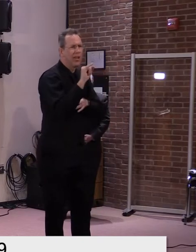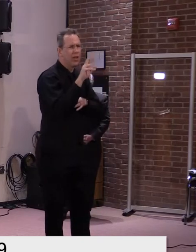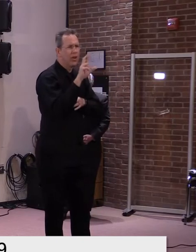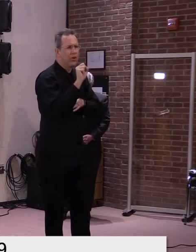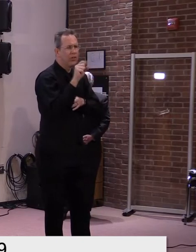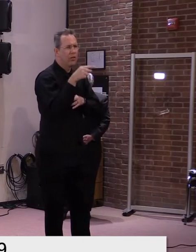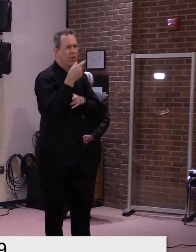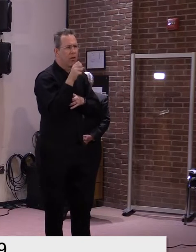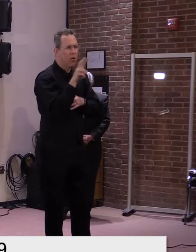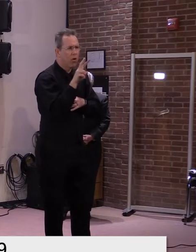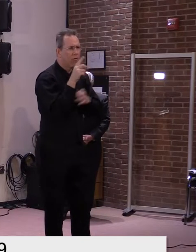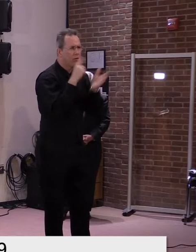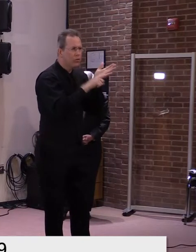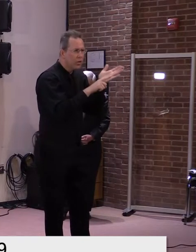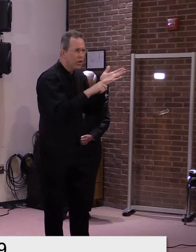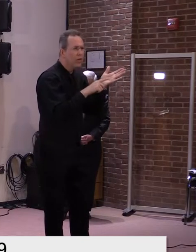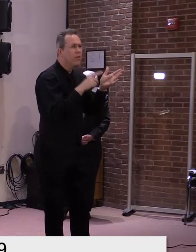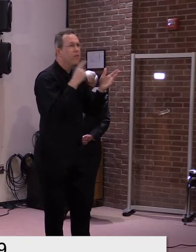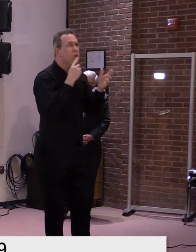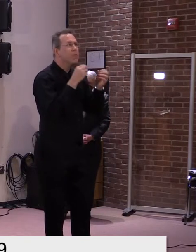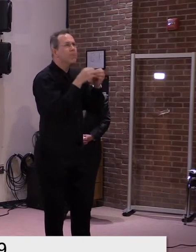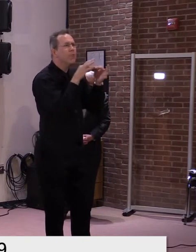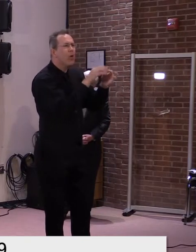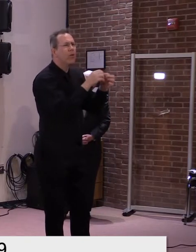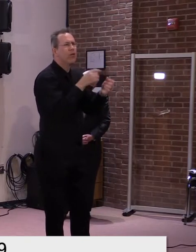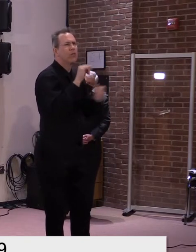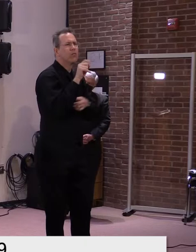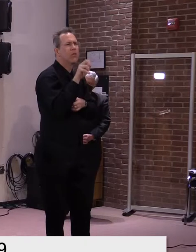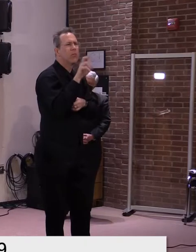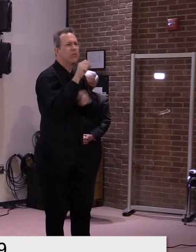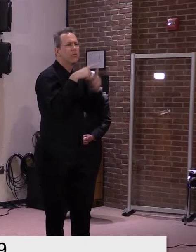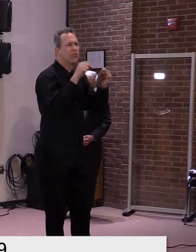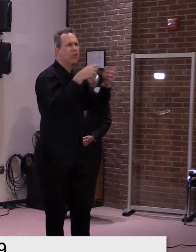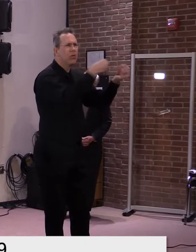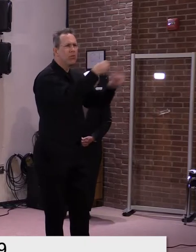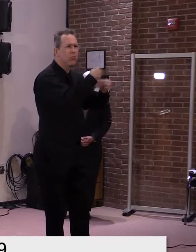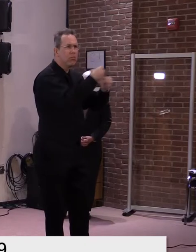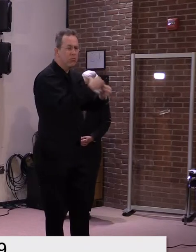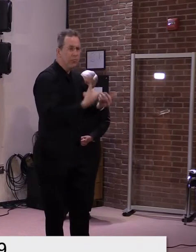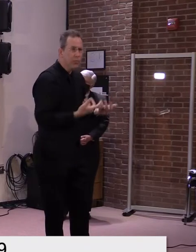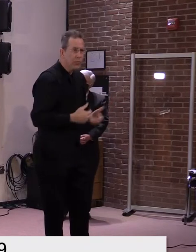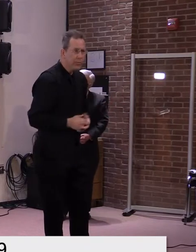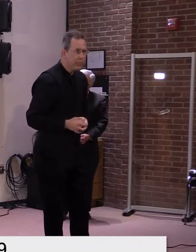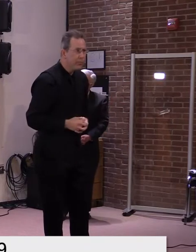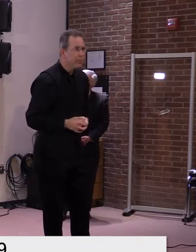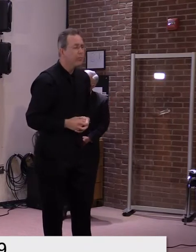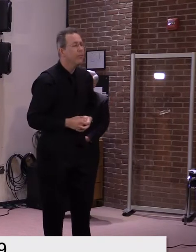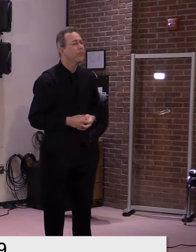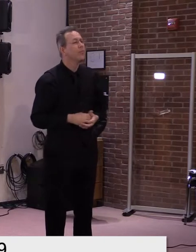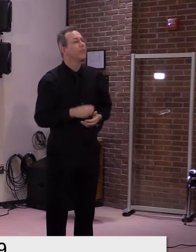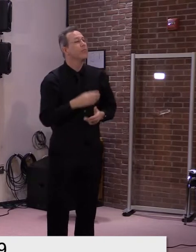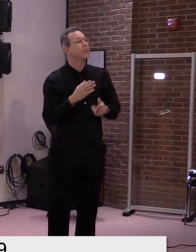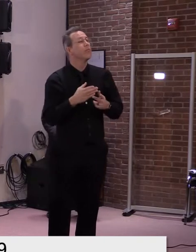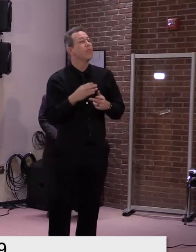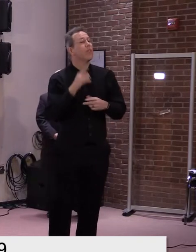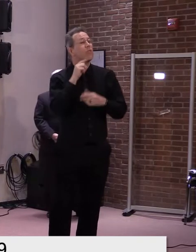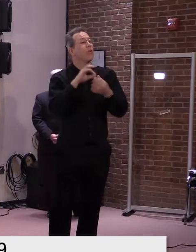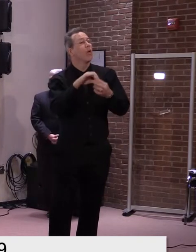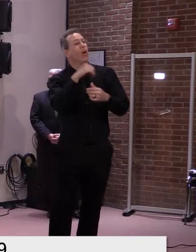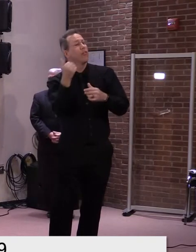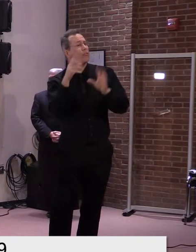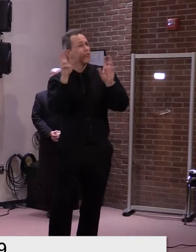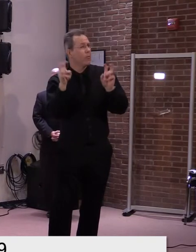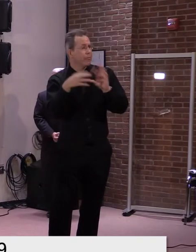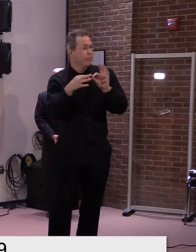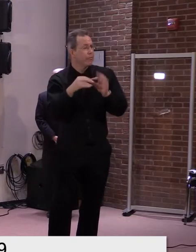benefits. I'll now just turn briefly to the unemployment benefit payment expansion in the federal bill. The American Rescue